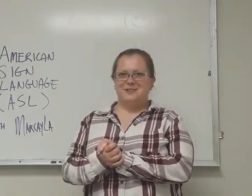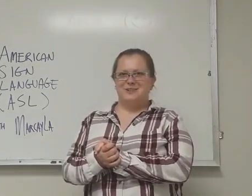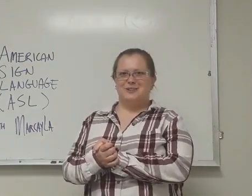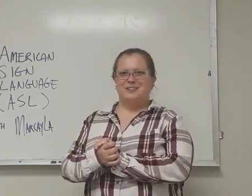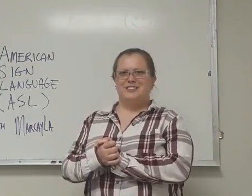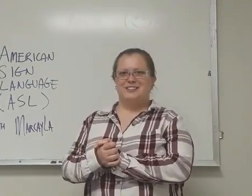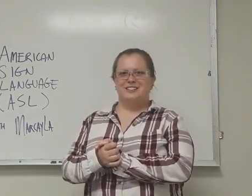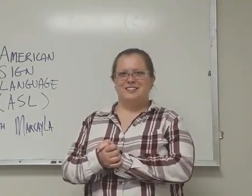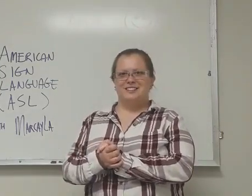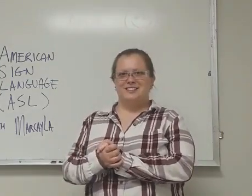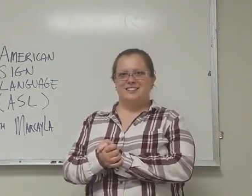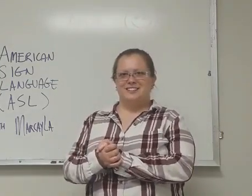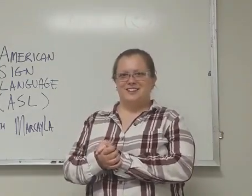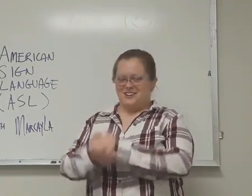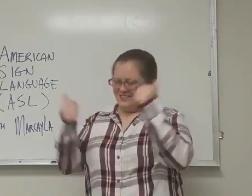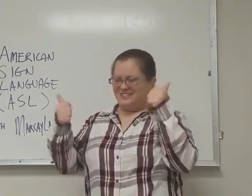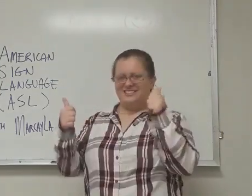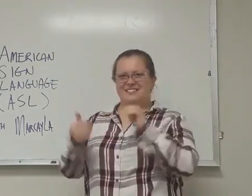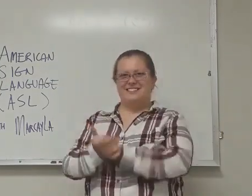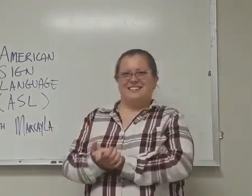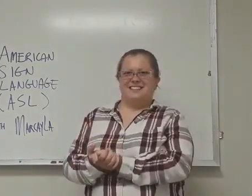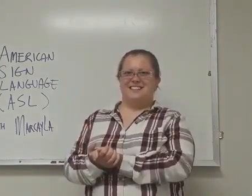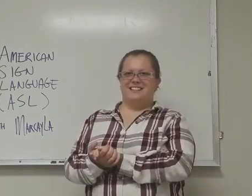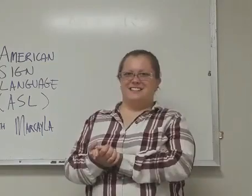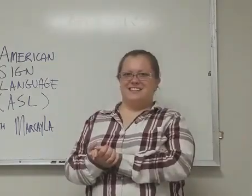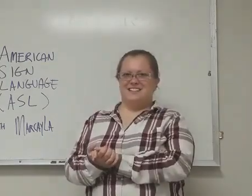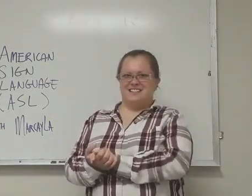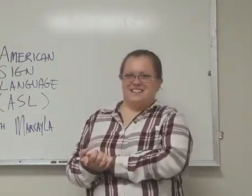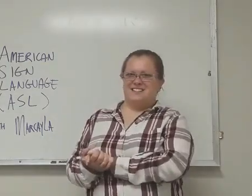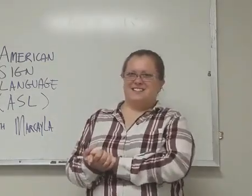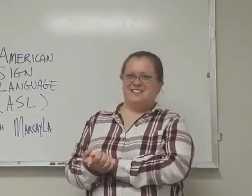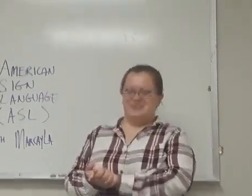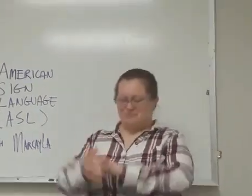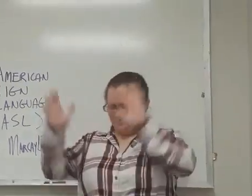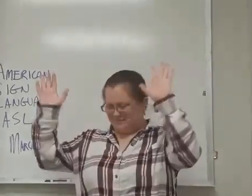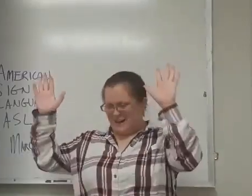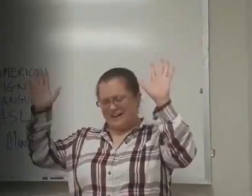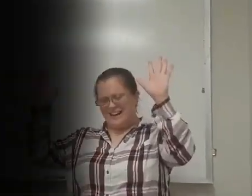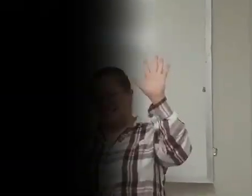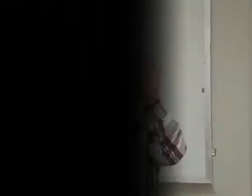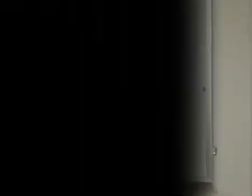And we will see you soon. Everybody, be safe, and see you soon. All right, thanks. Bye, guys. Bye.